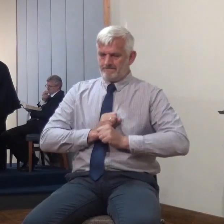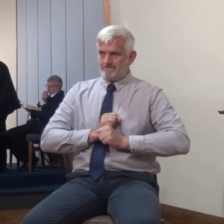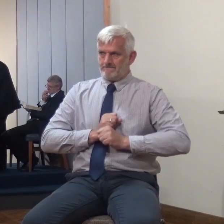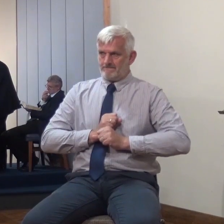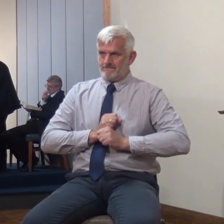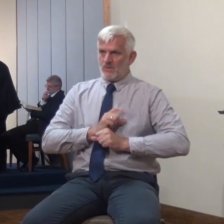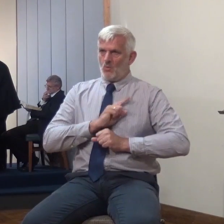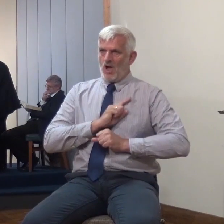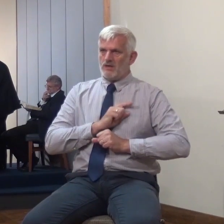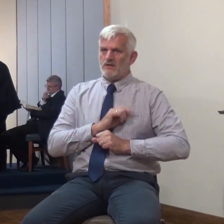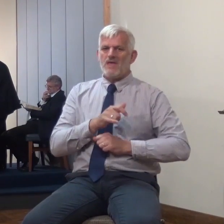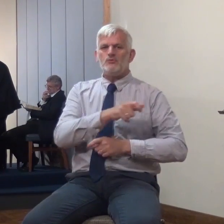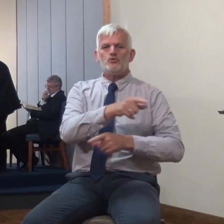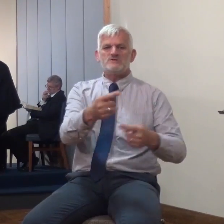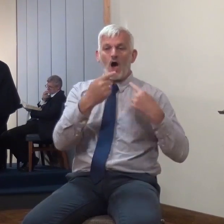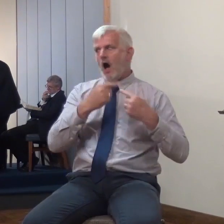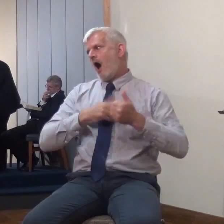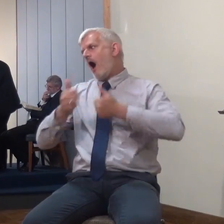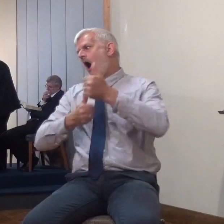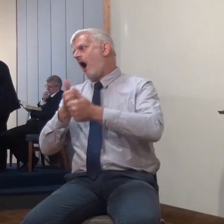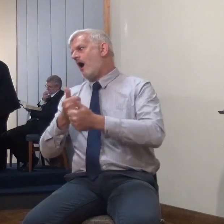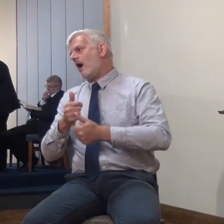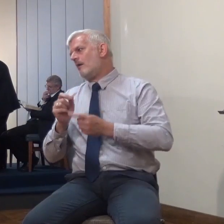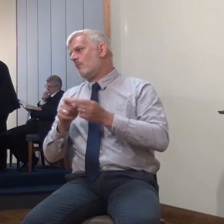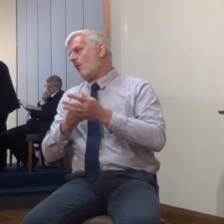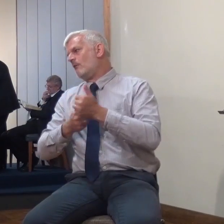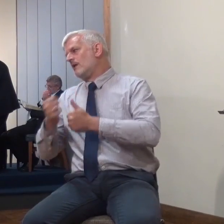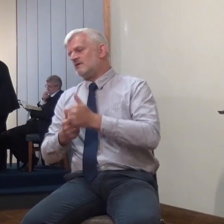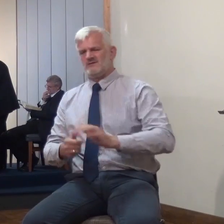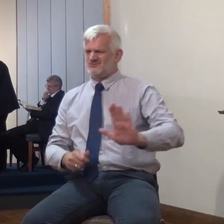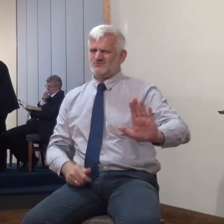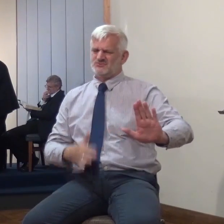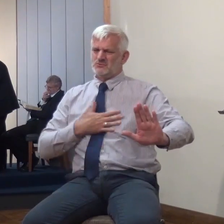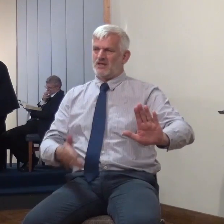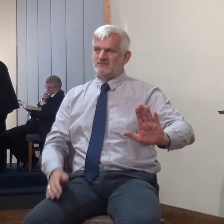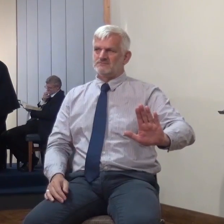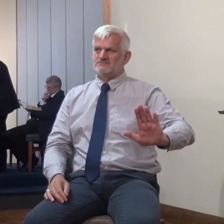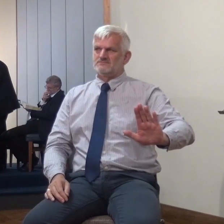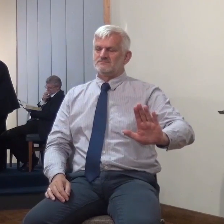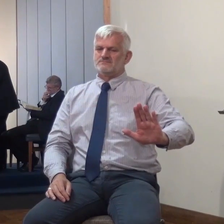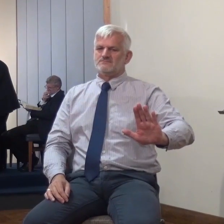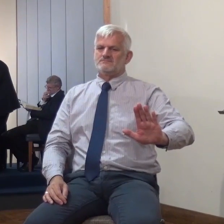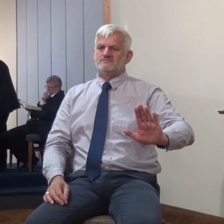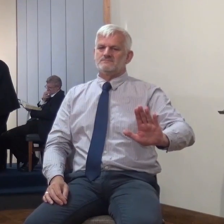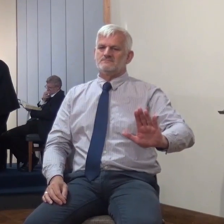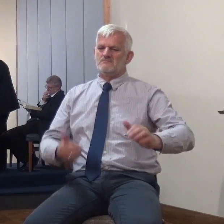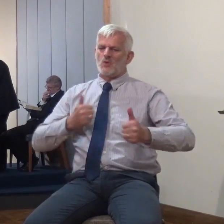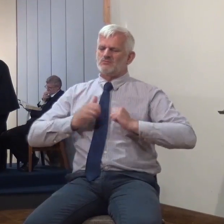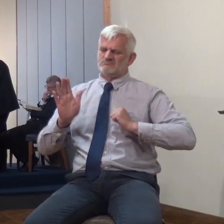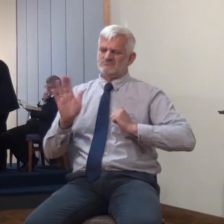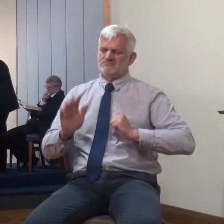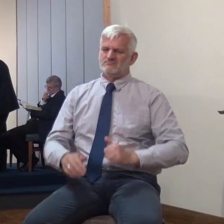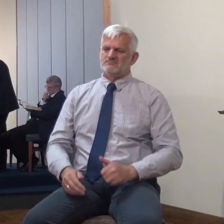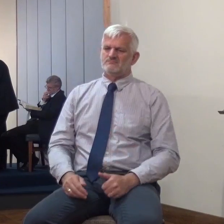above that which he seemeth me to be, or that he heareth of me. And lest I